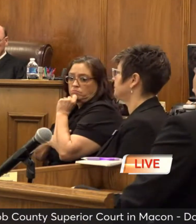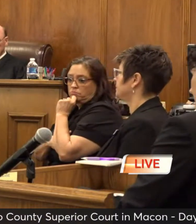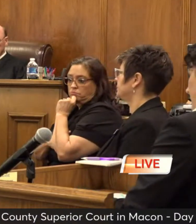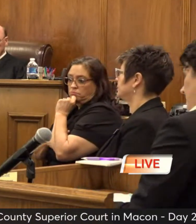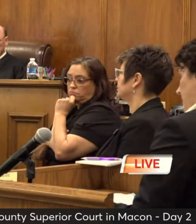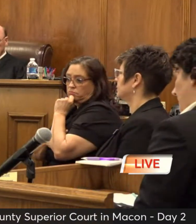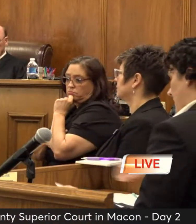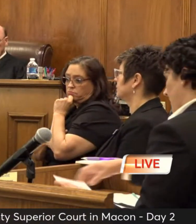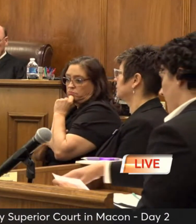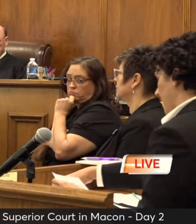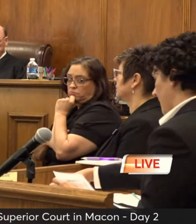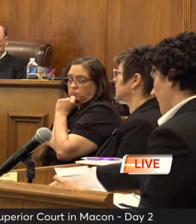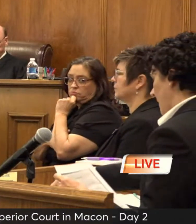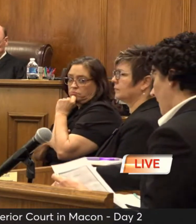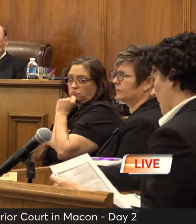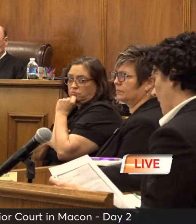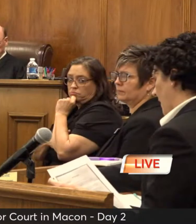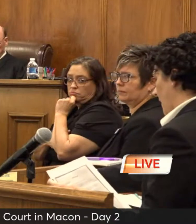And